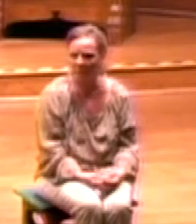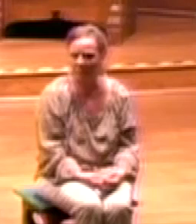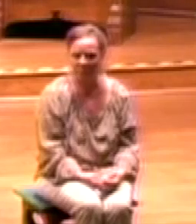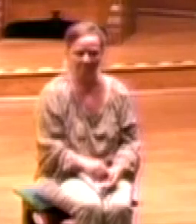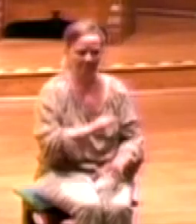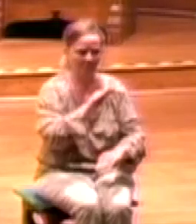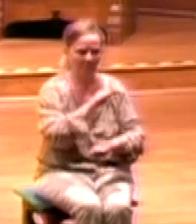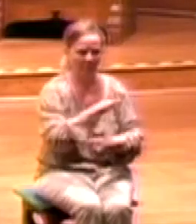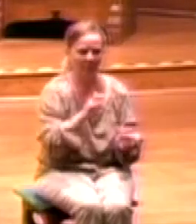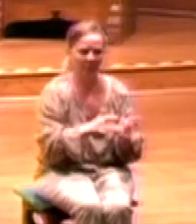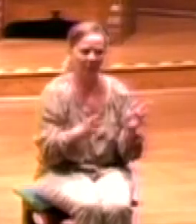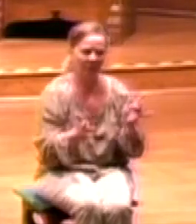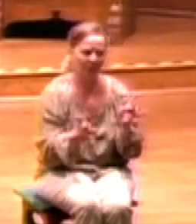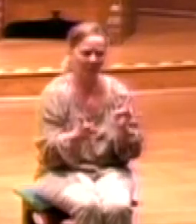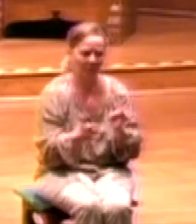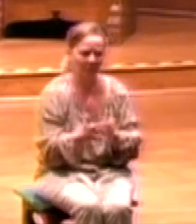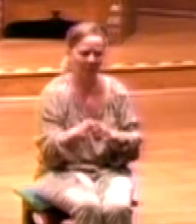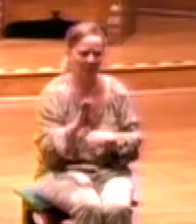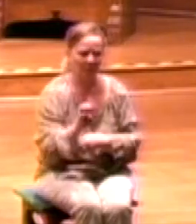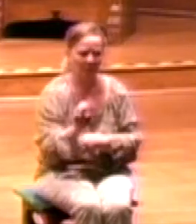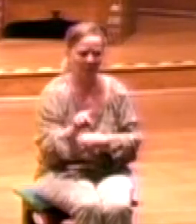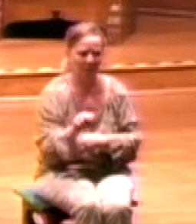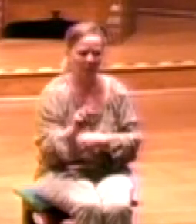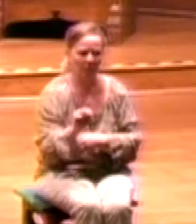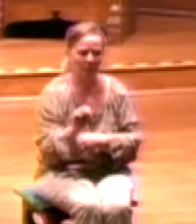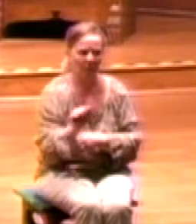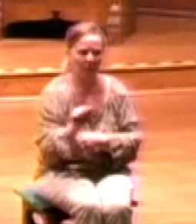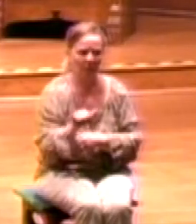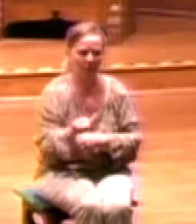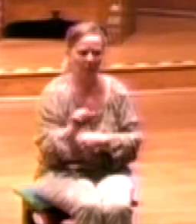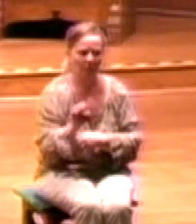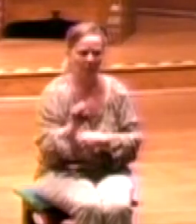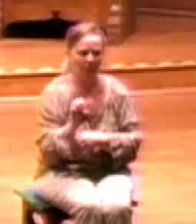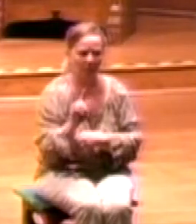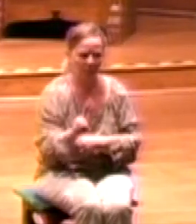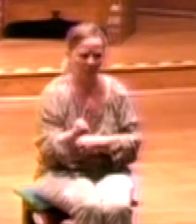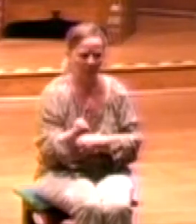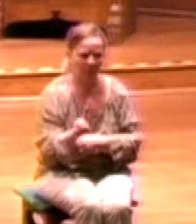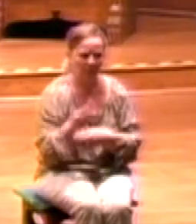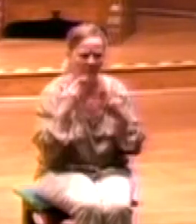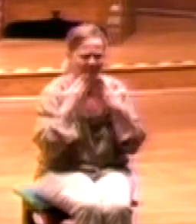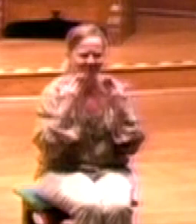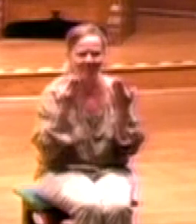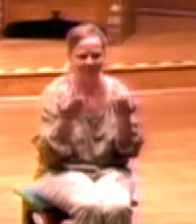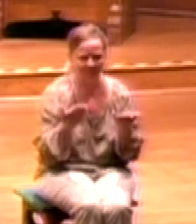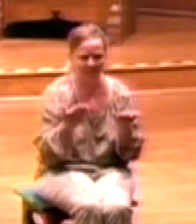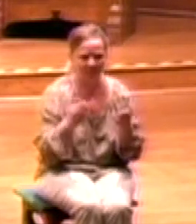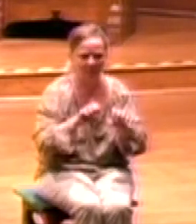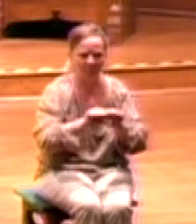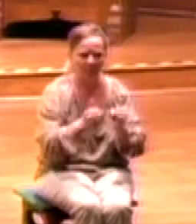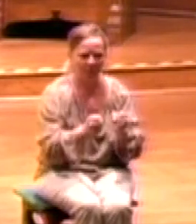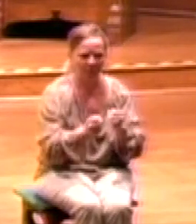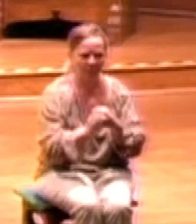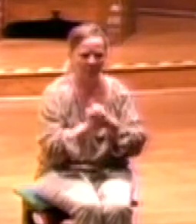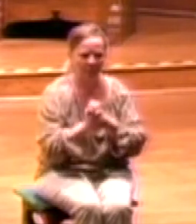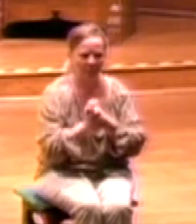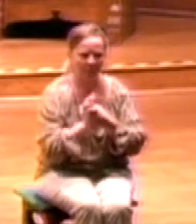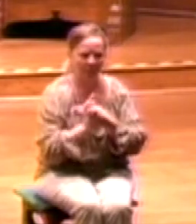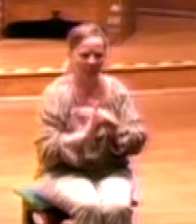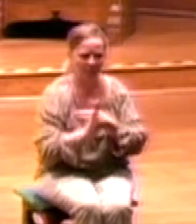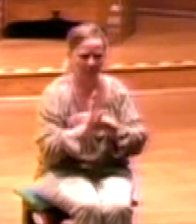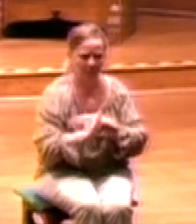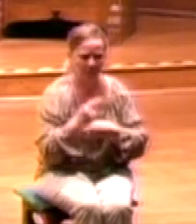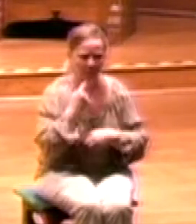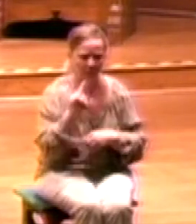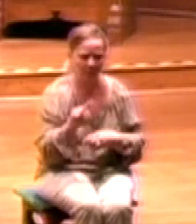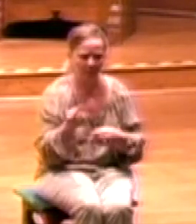In the night in which he was betrayed, our Lord Jesus took bread and gave thanks, broke it and gave it to his disciples, saying, take